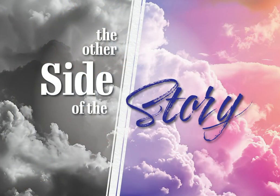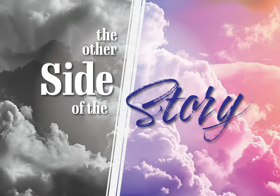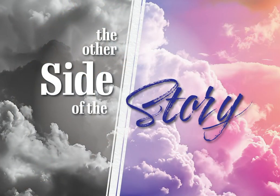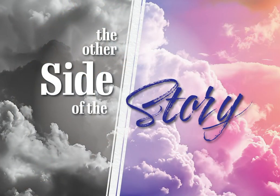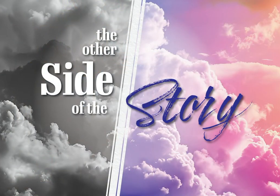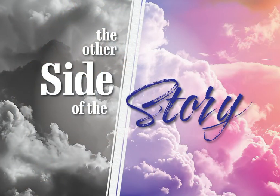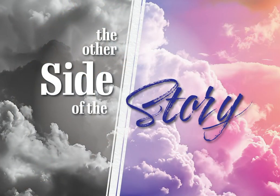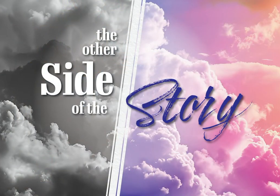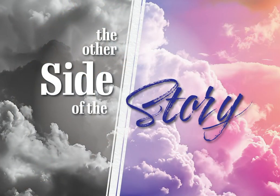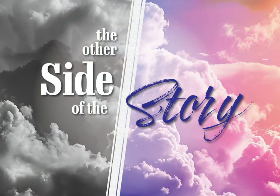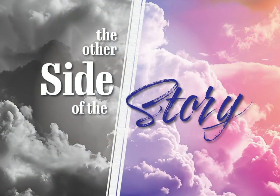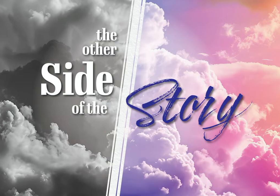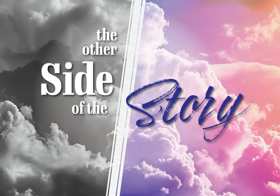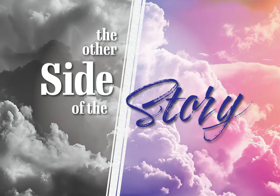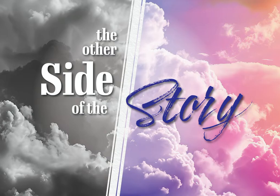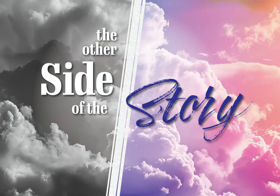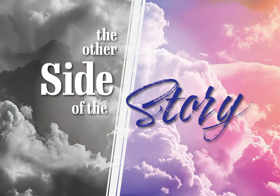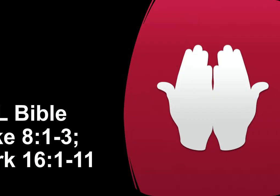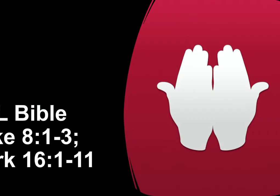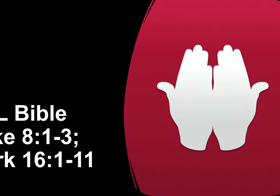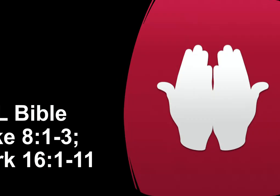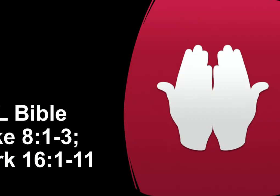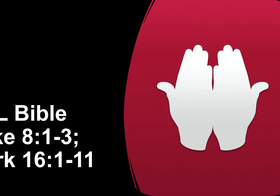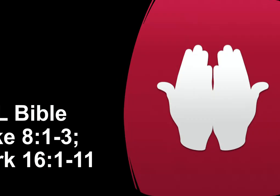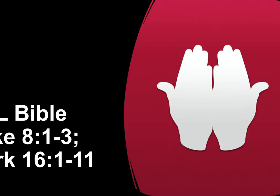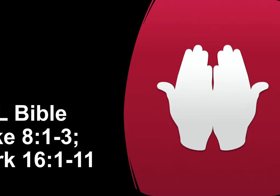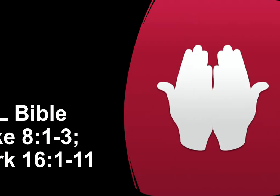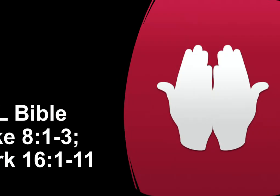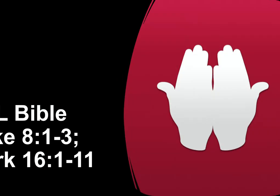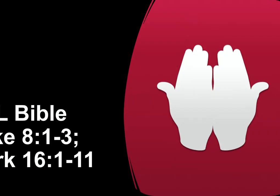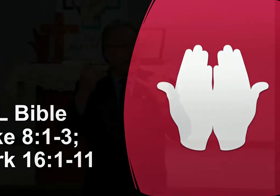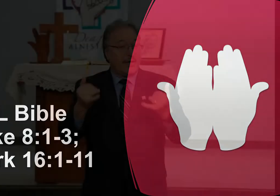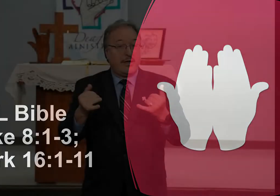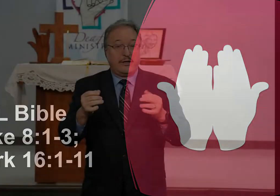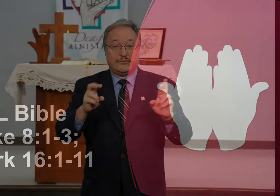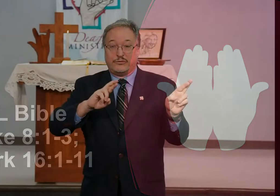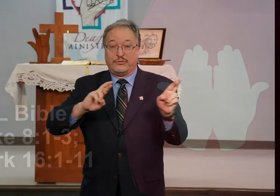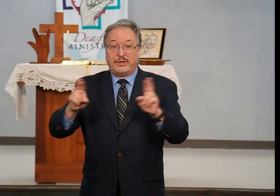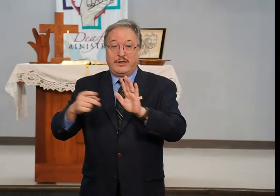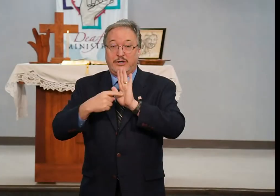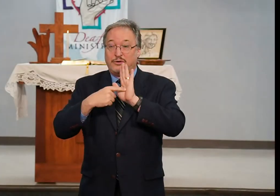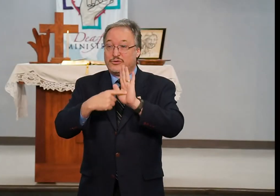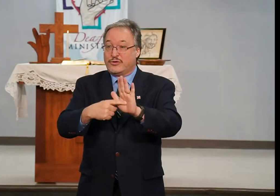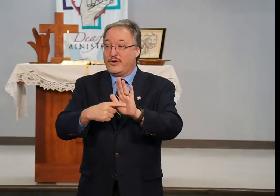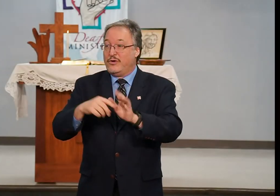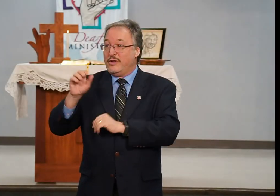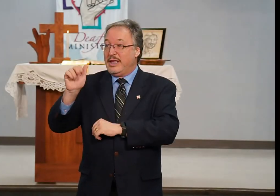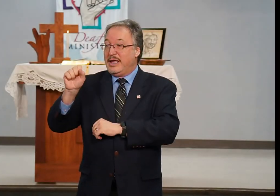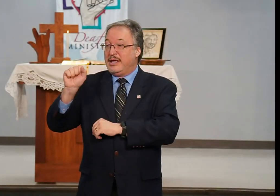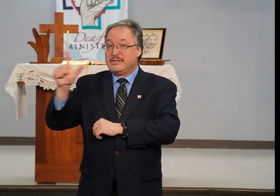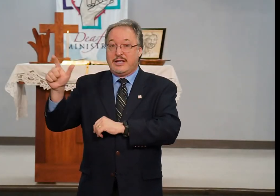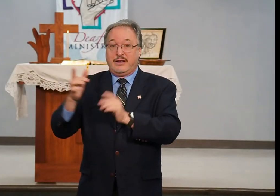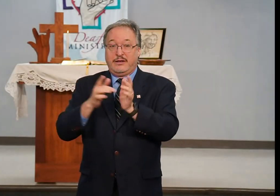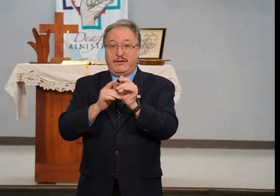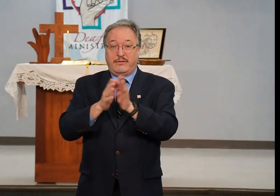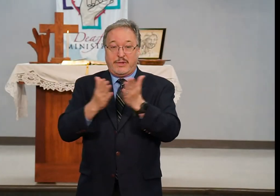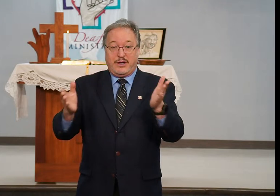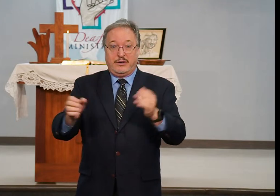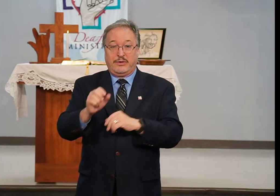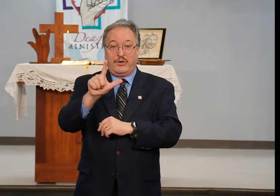So this is what I mean by the other side of the story. All right, there are our scripture readings, the passages we will focus on